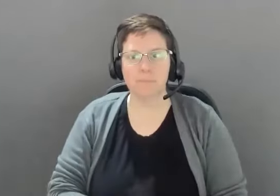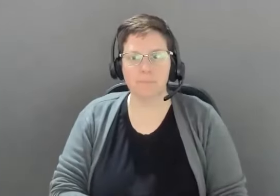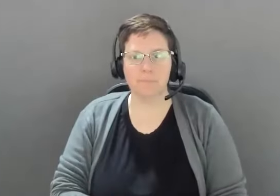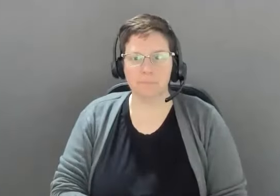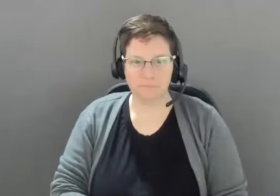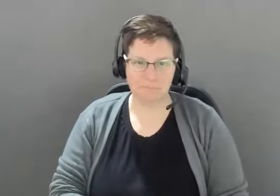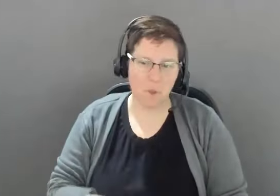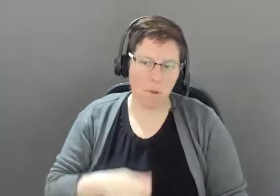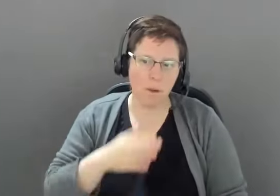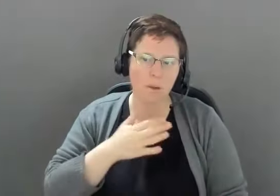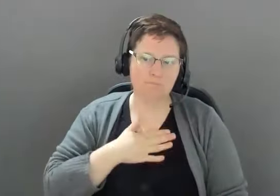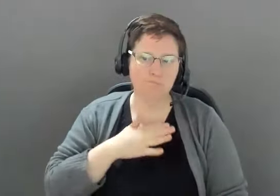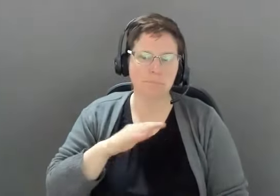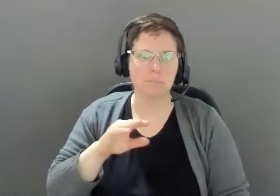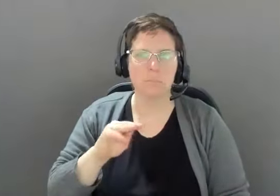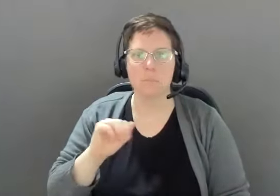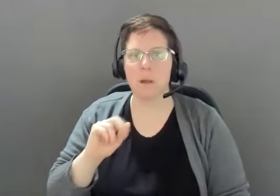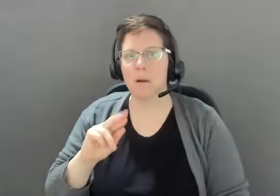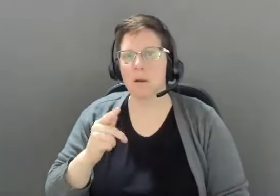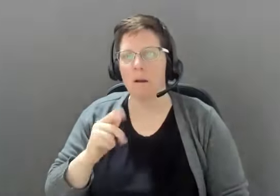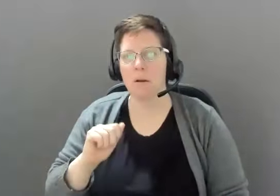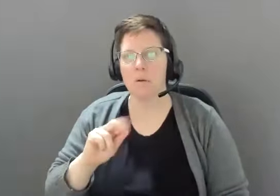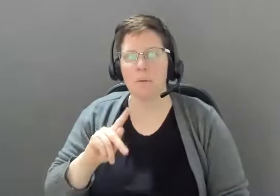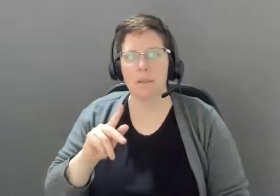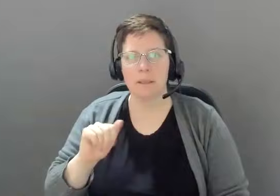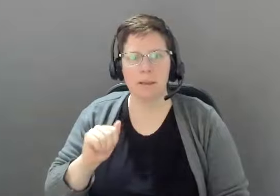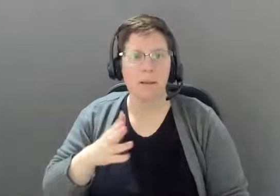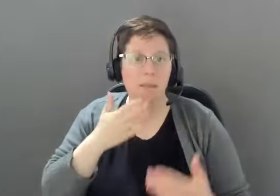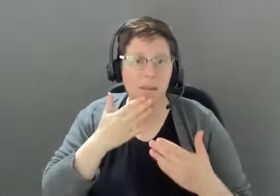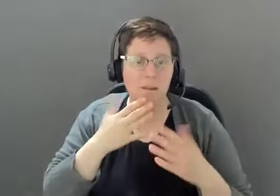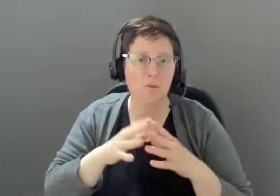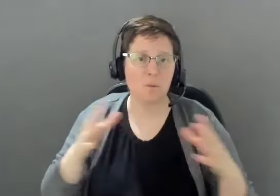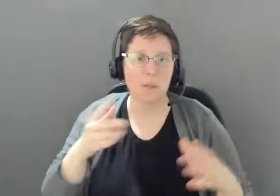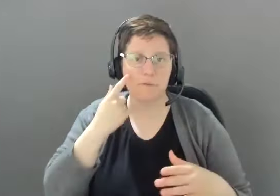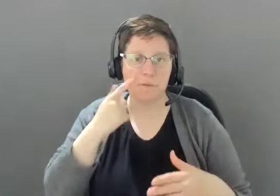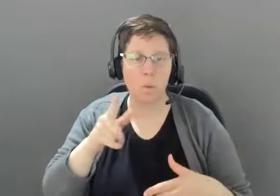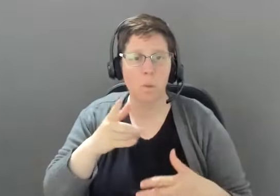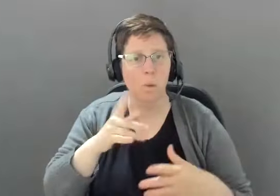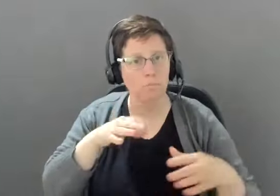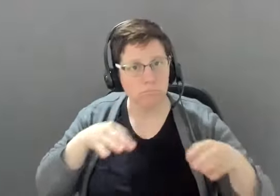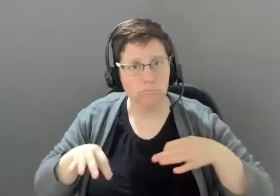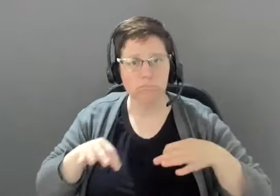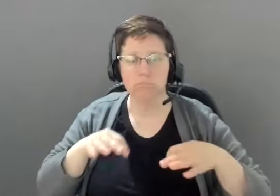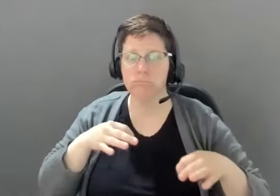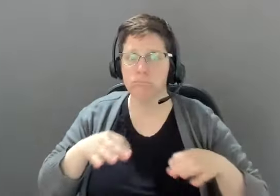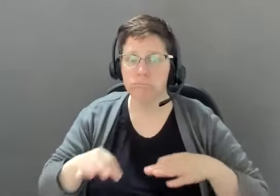Thank you so much for sharing your journey with us, Carrie and Morrell. And I echo the comments in the